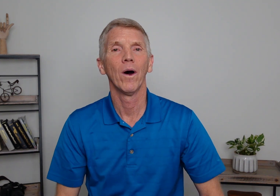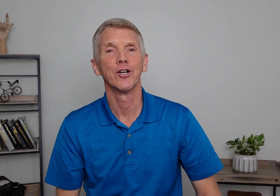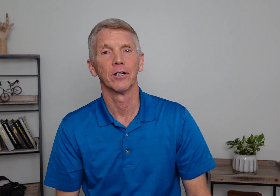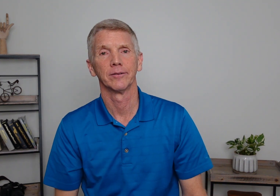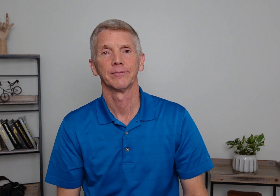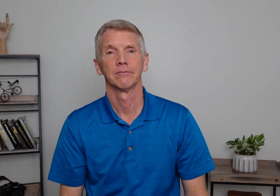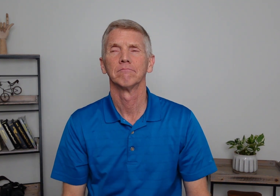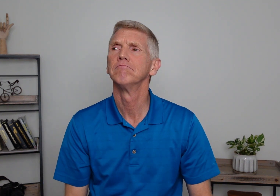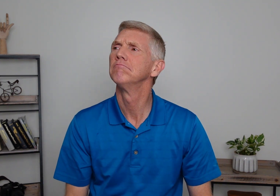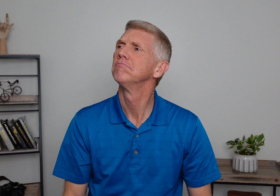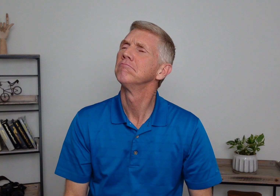wonder?